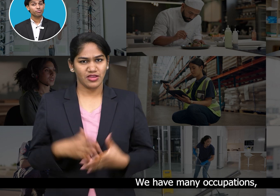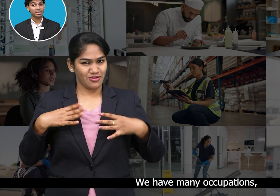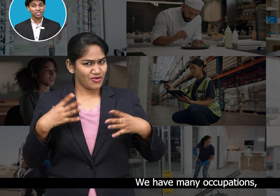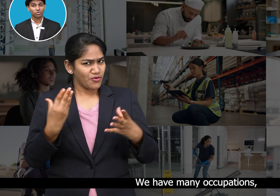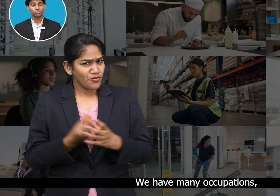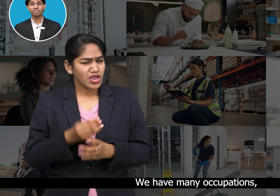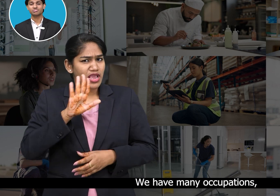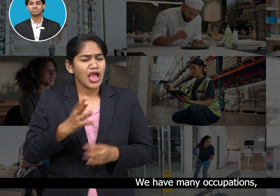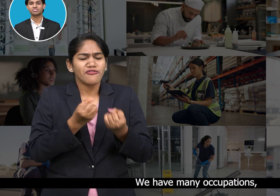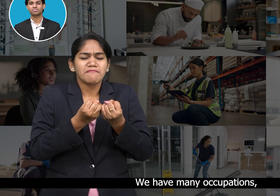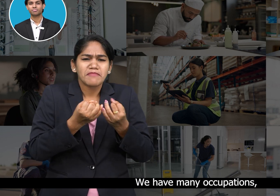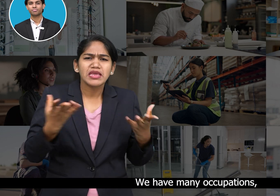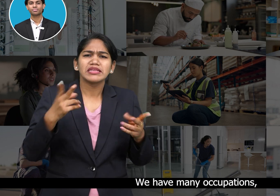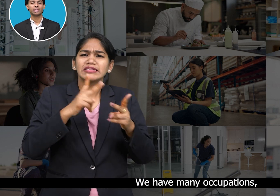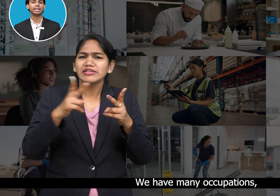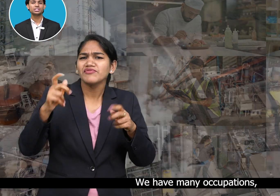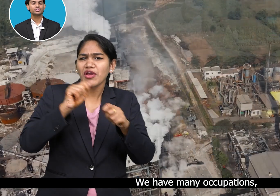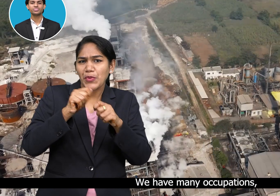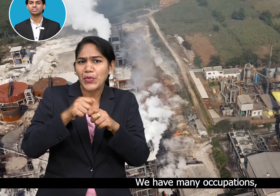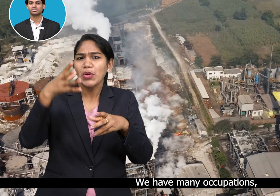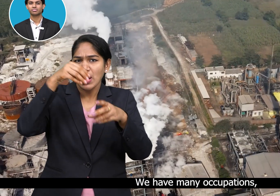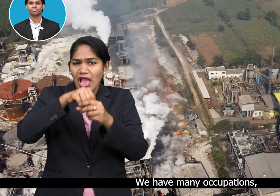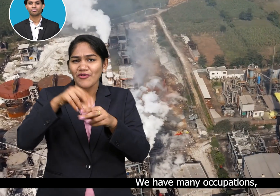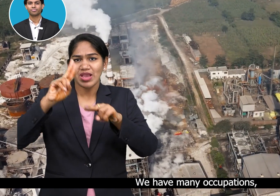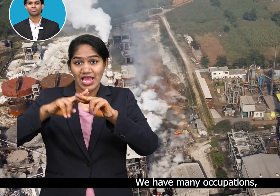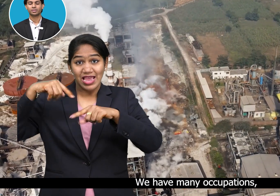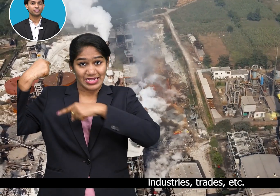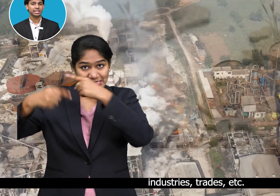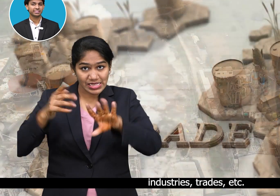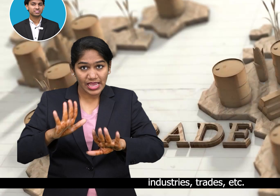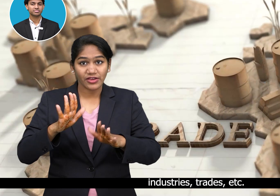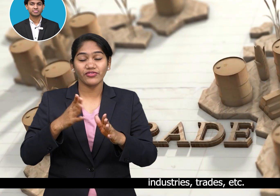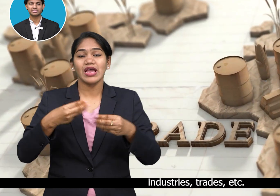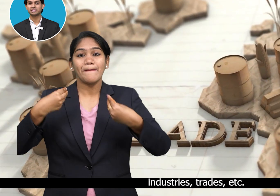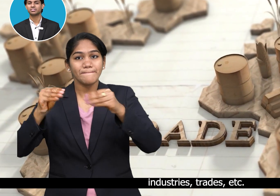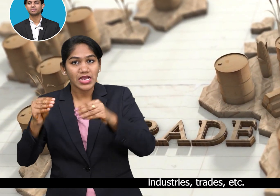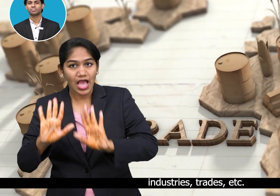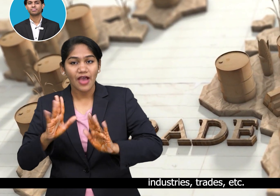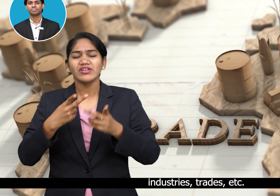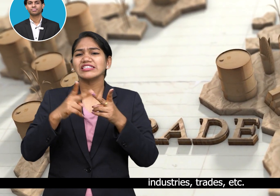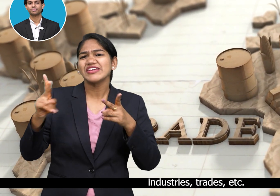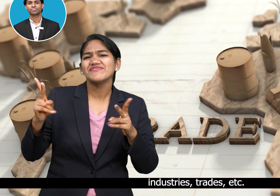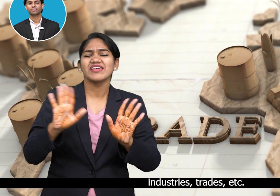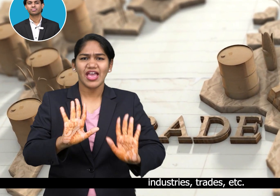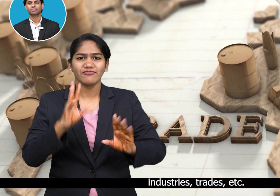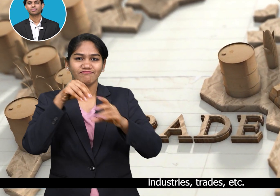We have many occupations, industries, trades, etc.